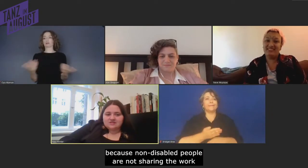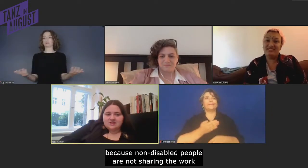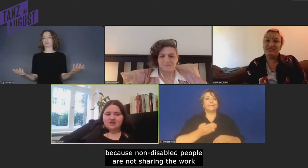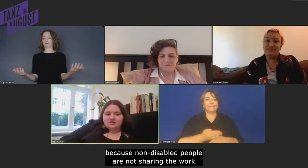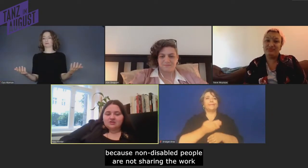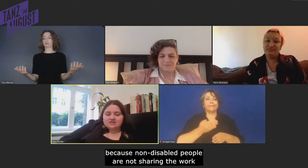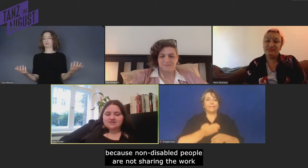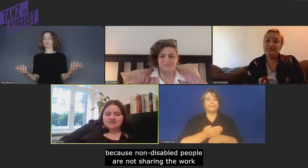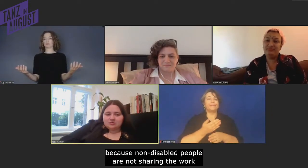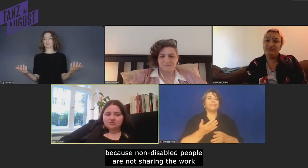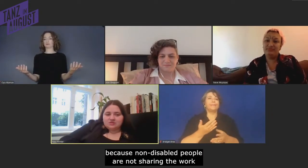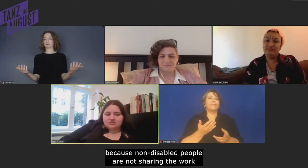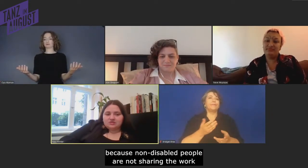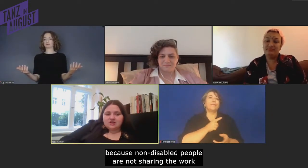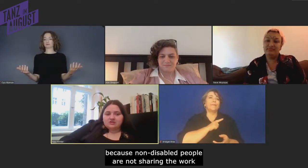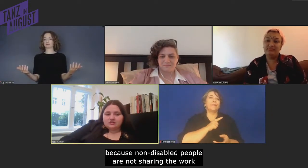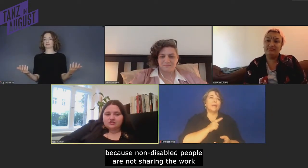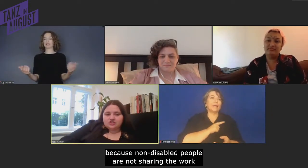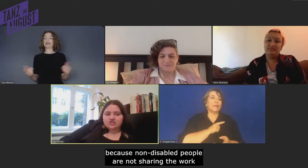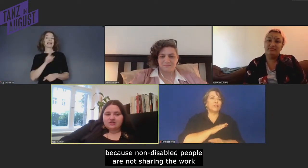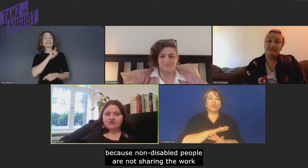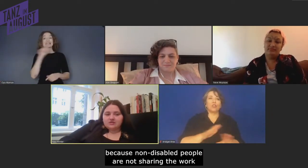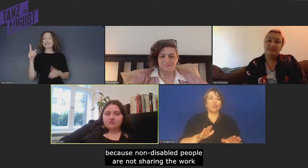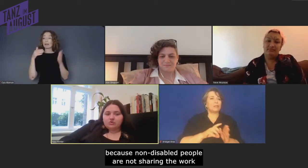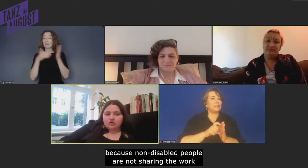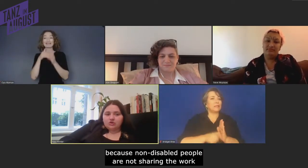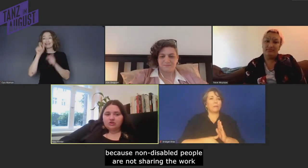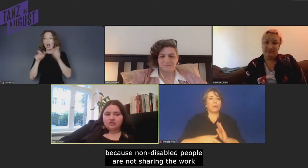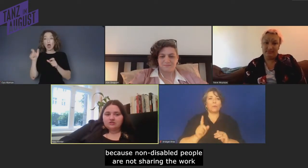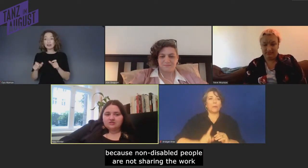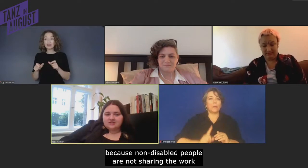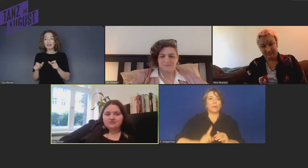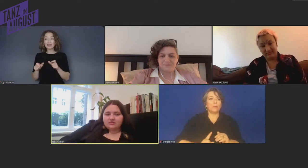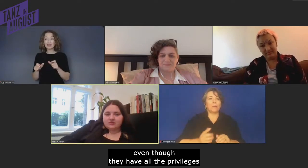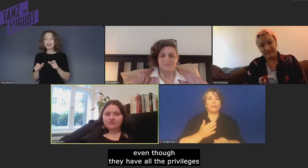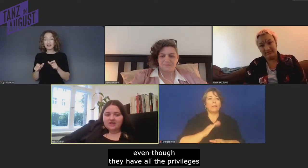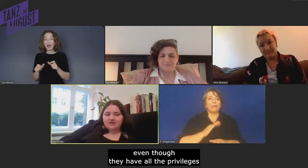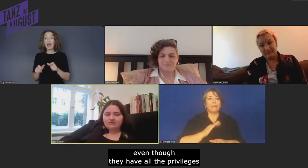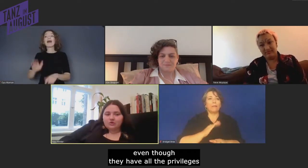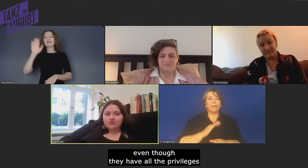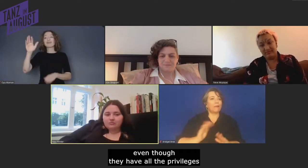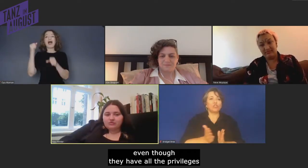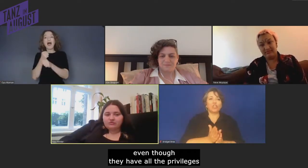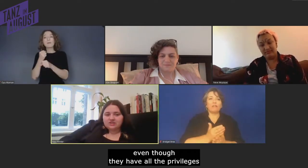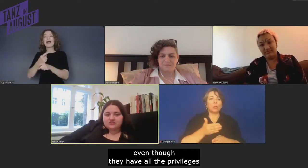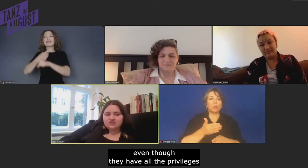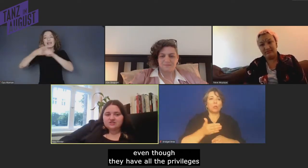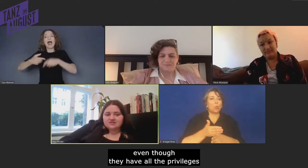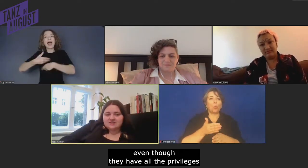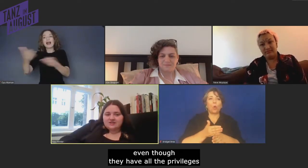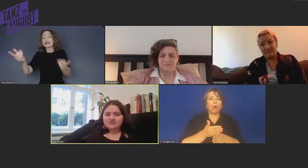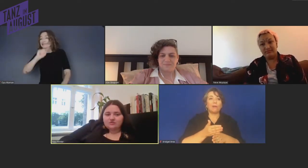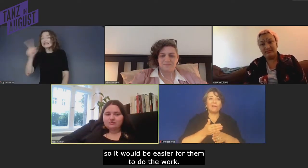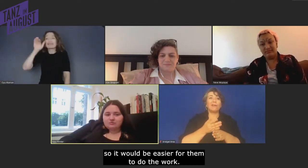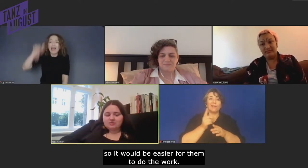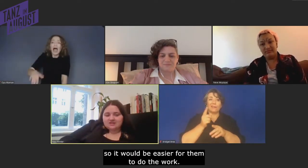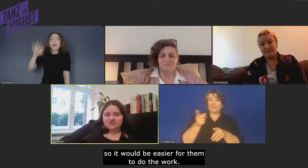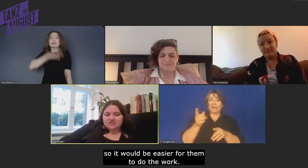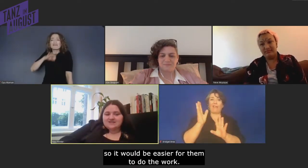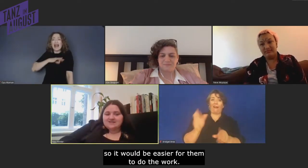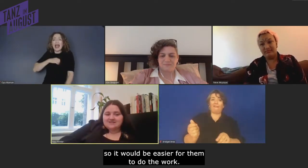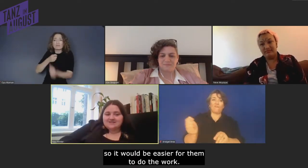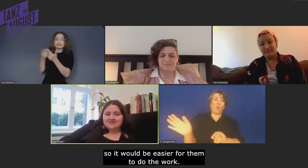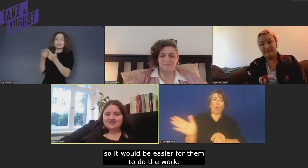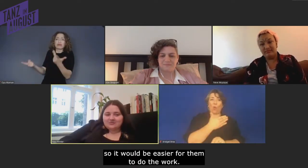because non-disabled people are not sharing the work, even though they have all the privileges. So it would be